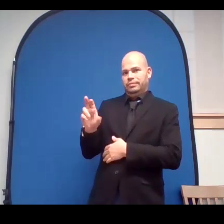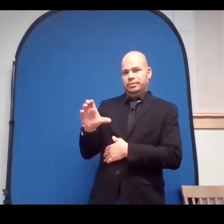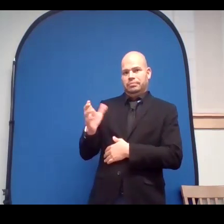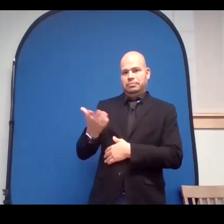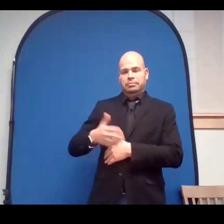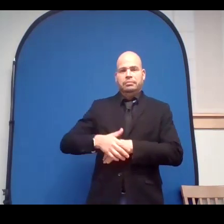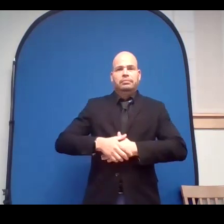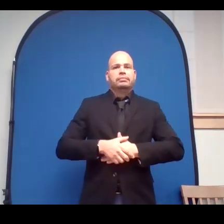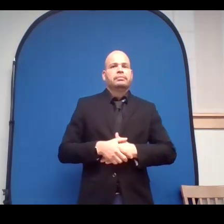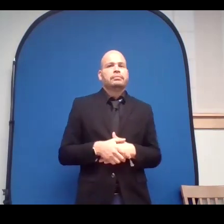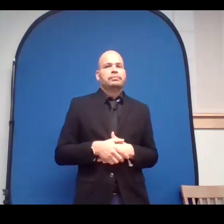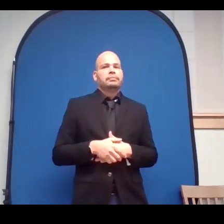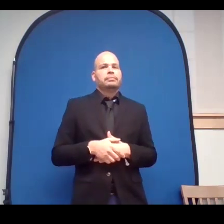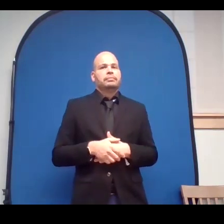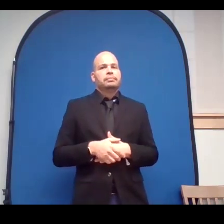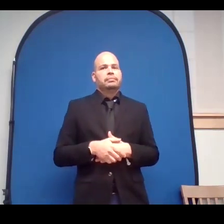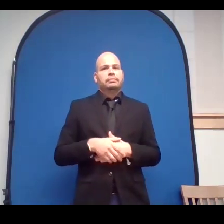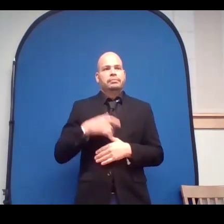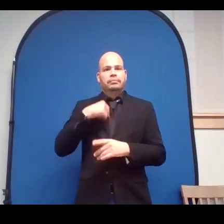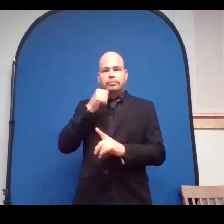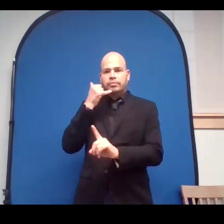Neither did I make a phone call either, sir.